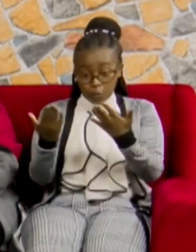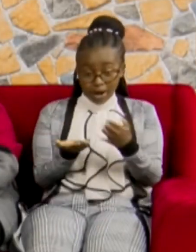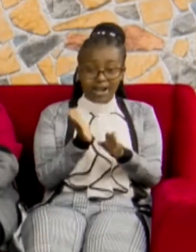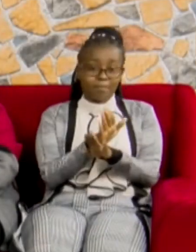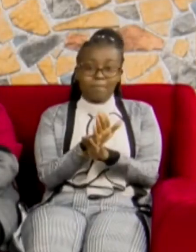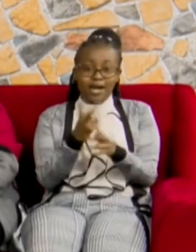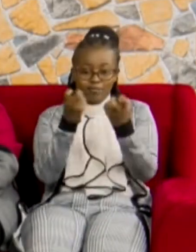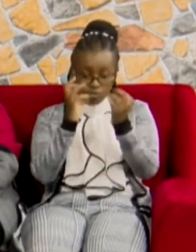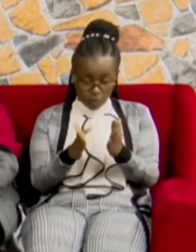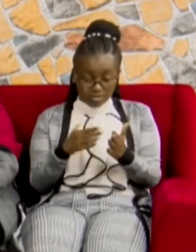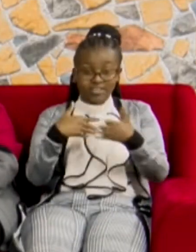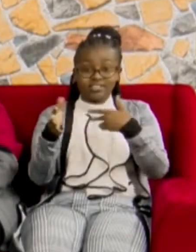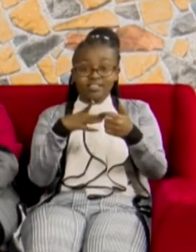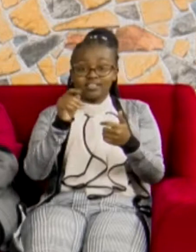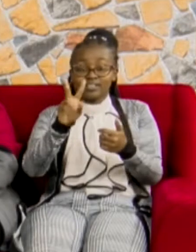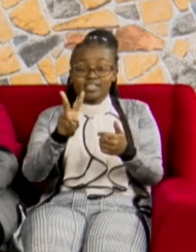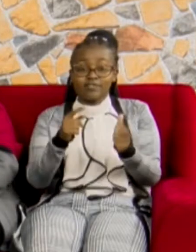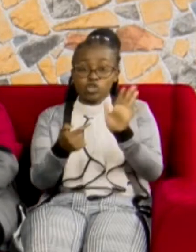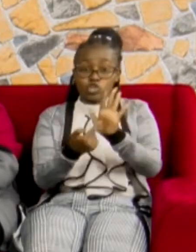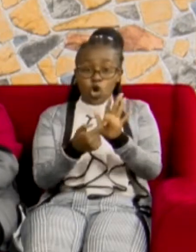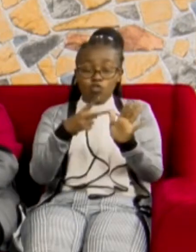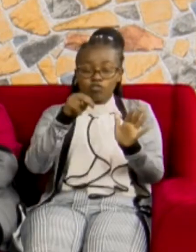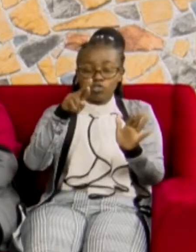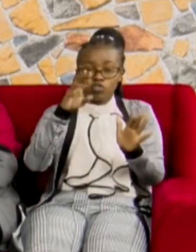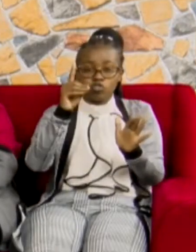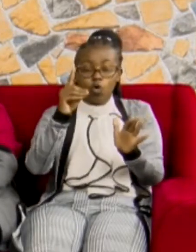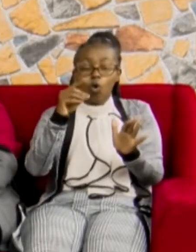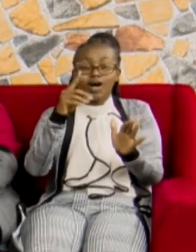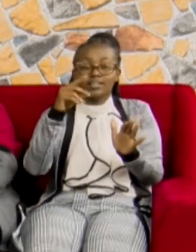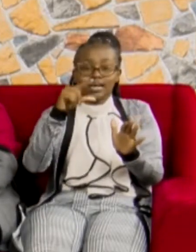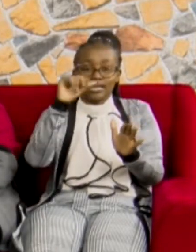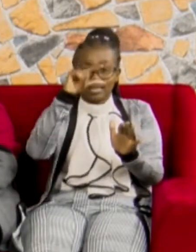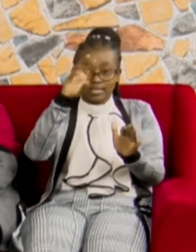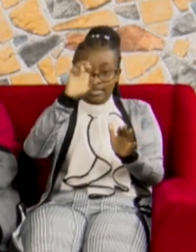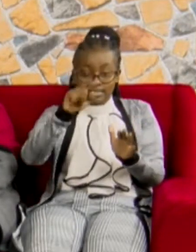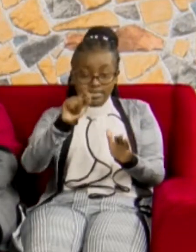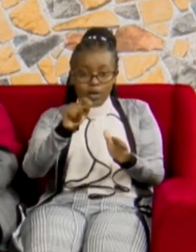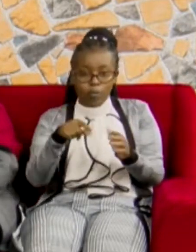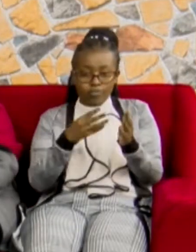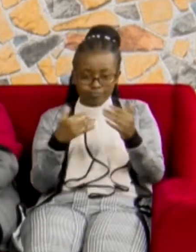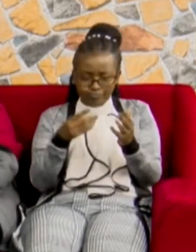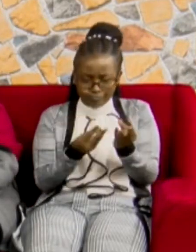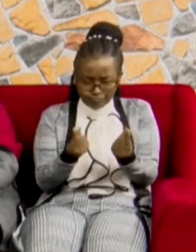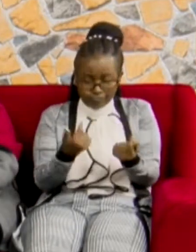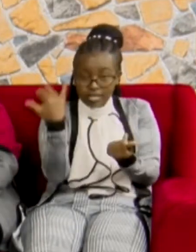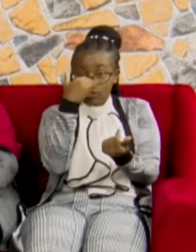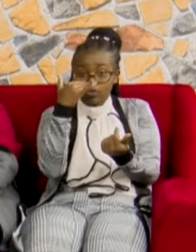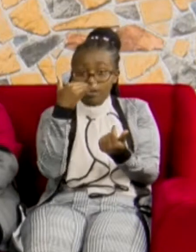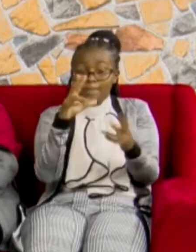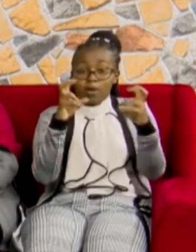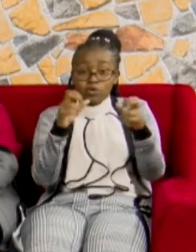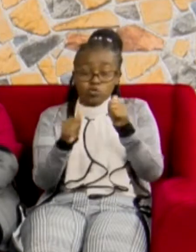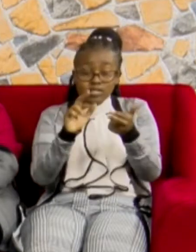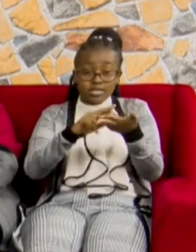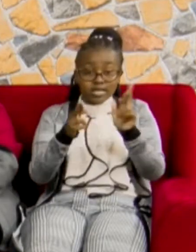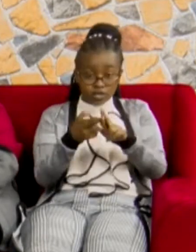Welcome back, viewers, on Science TV, your show of Neuro Digest this season, as we handle autism and all related issues and matters that relate